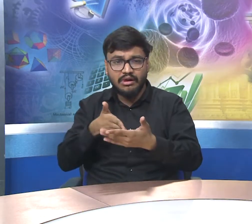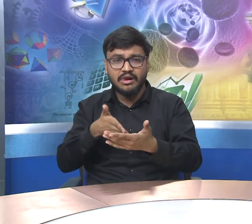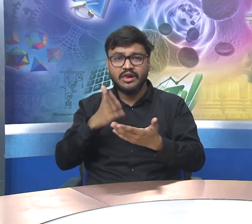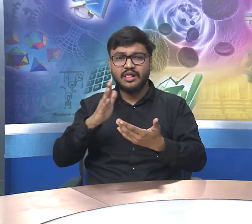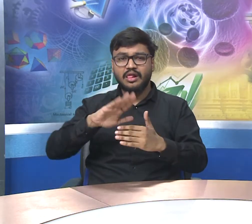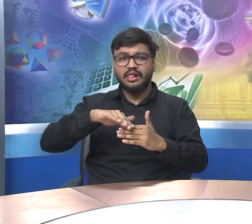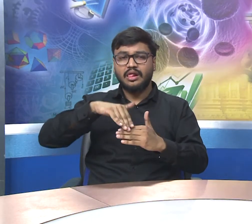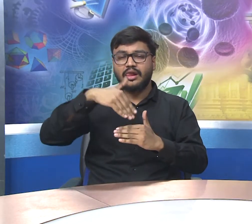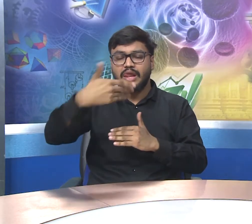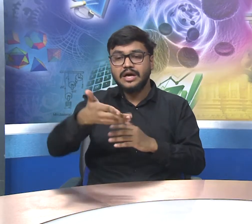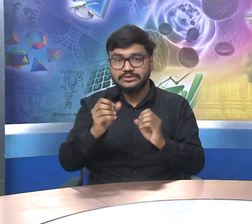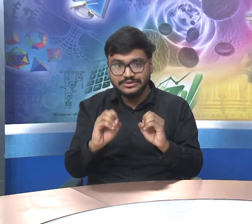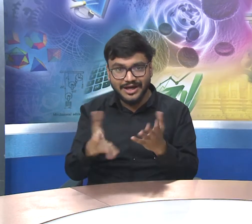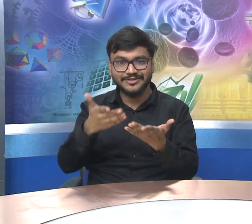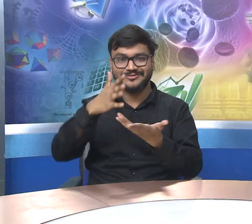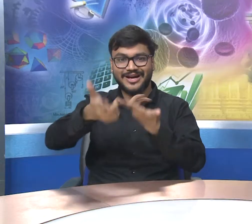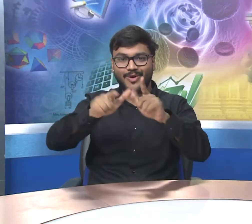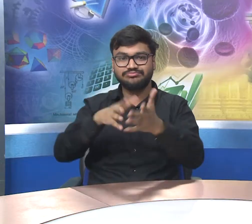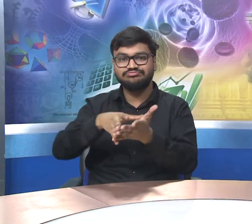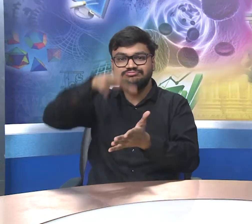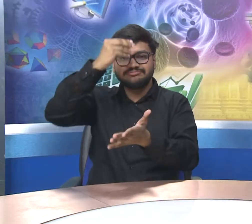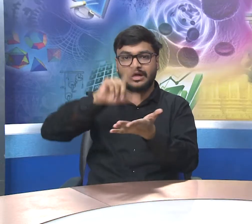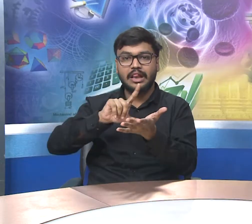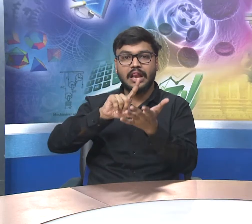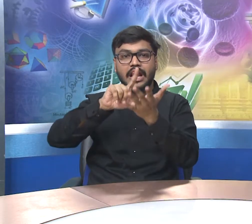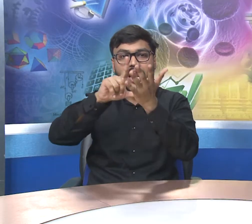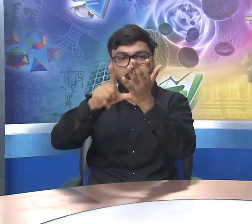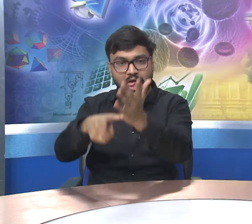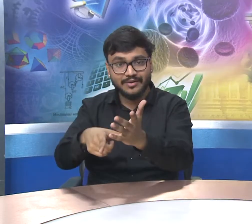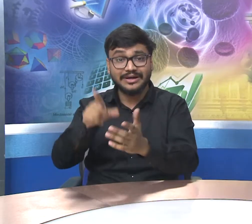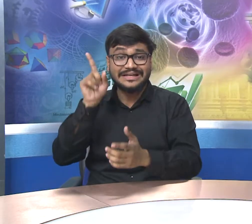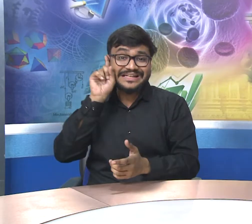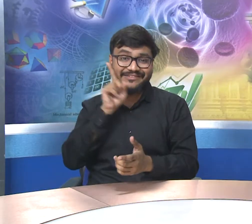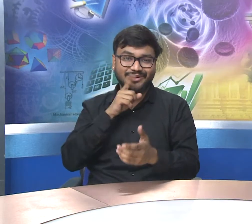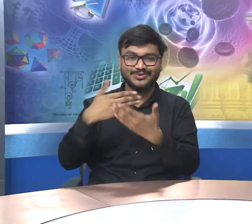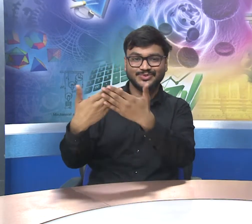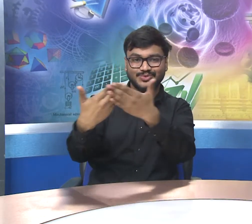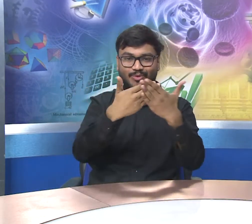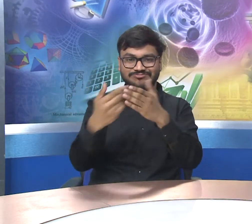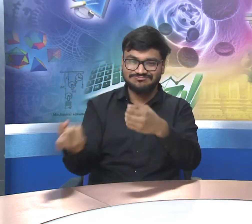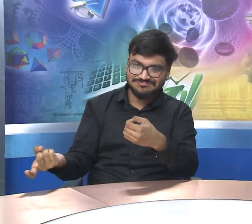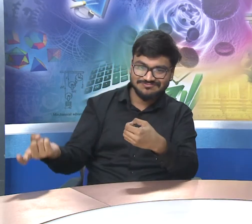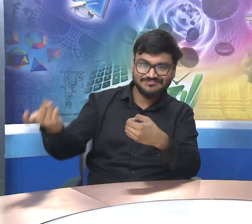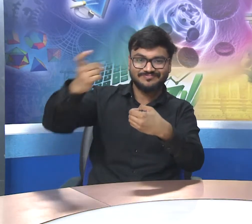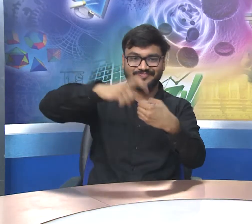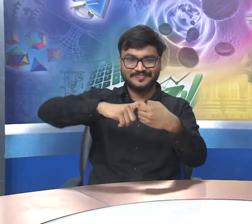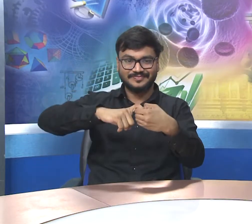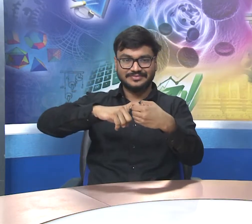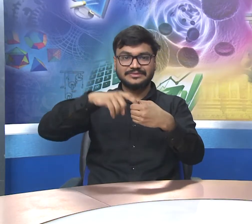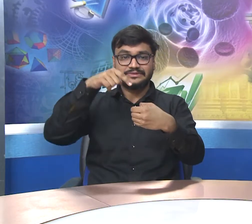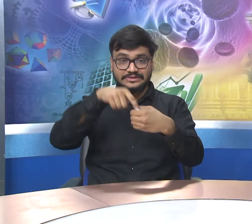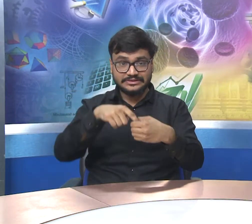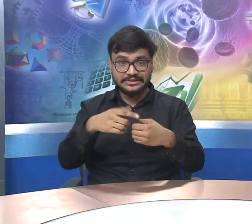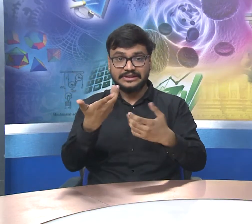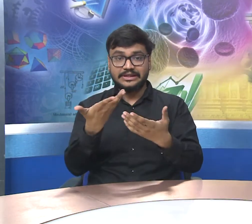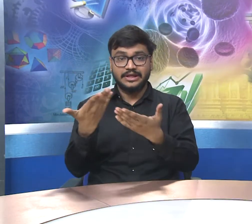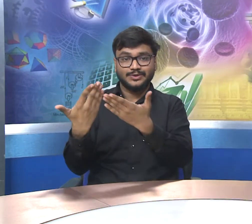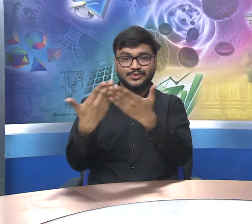They may join a deaf school late, or perhaps they are schooled orally and finally meet